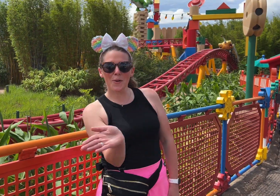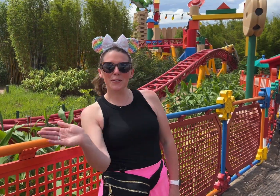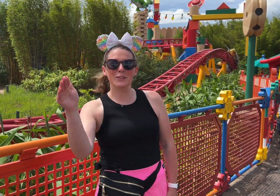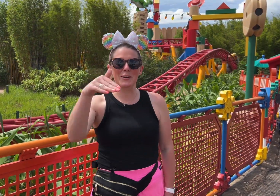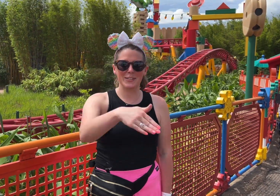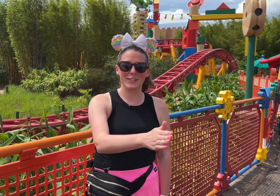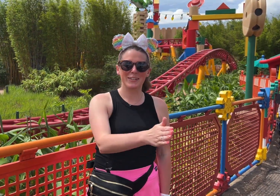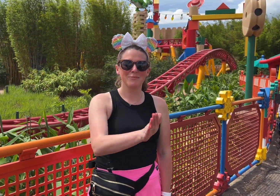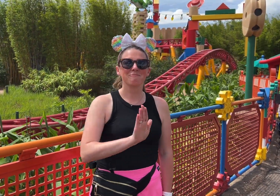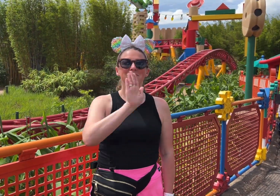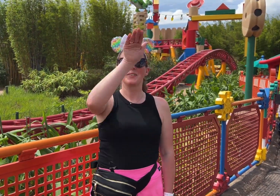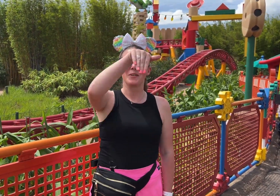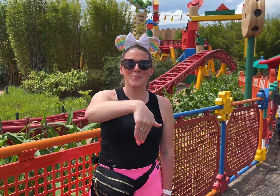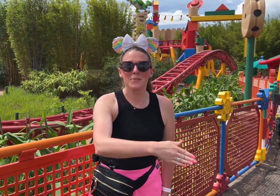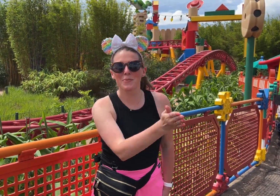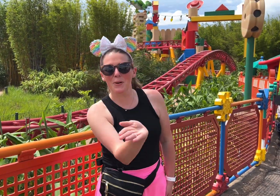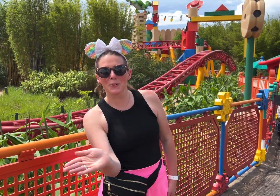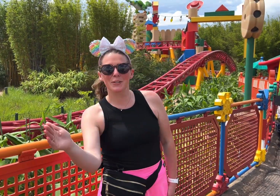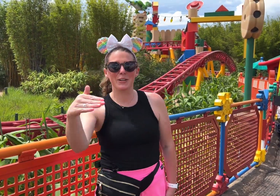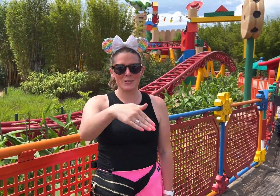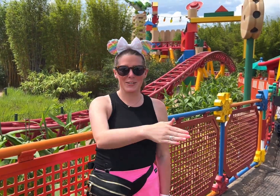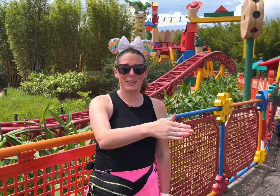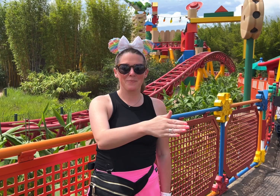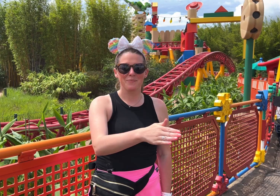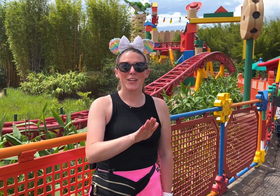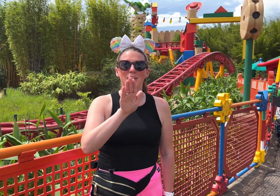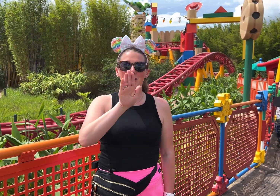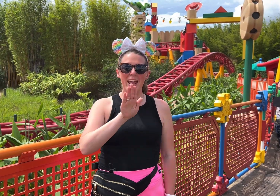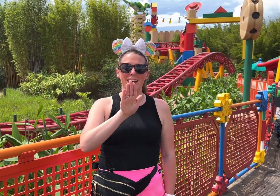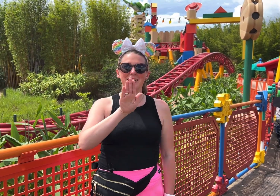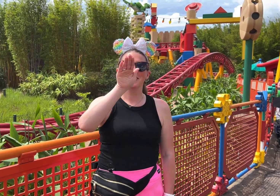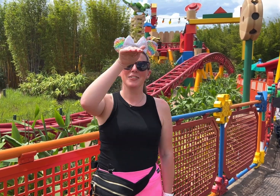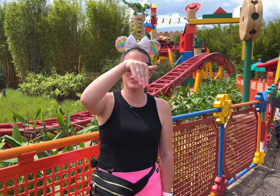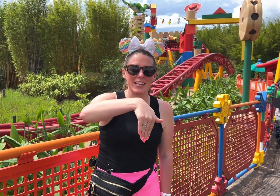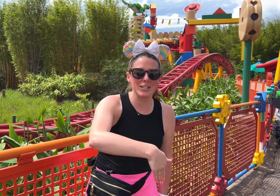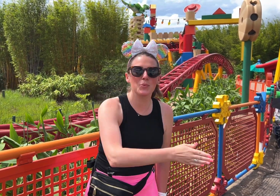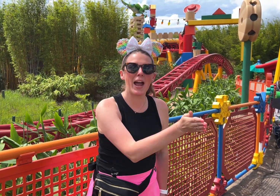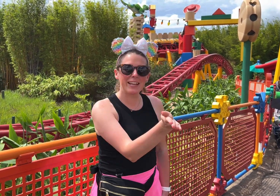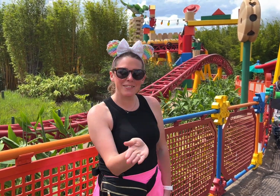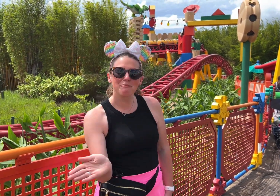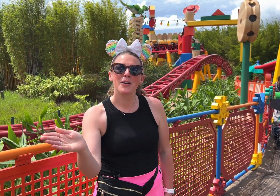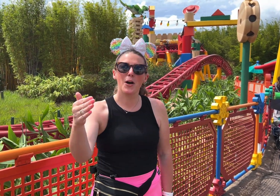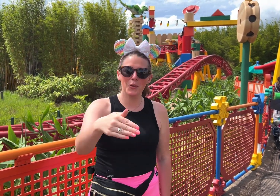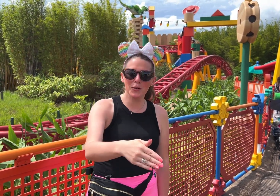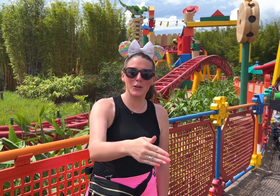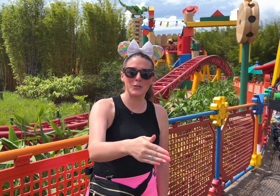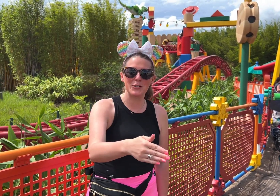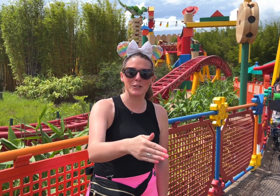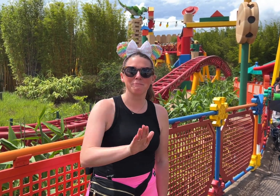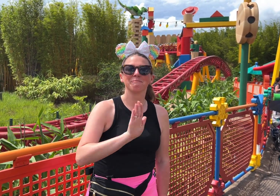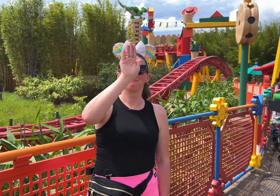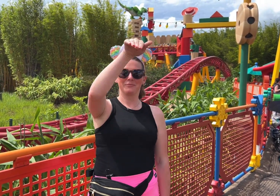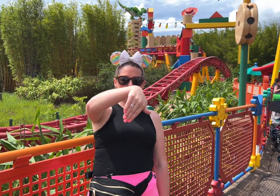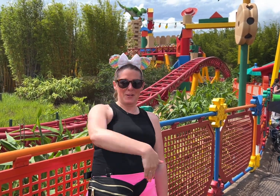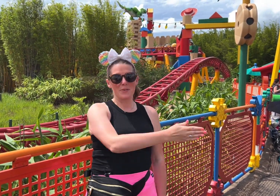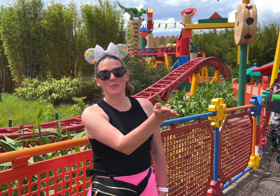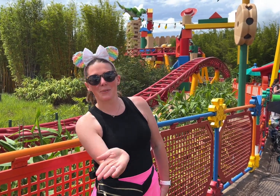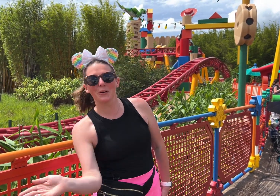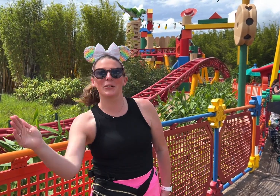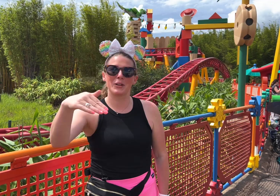Roller coaster. Roller coaster. Your hand looks like it's riding a roller coaster. Roller